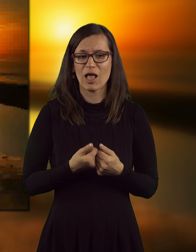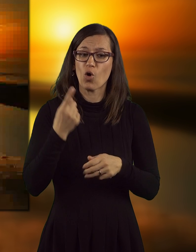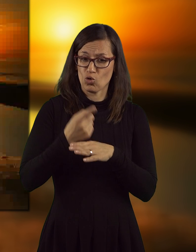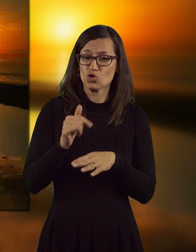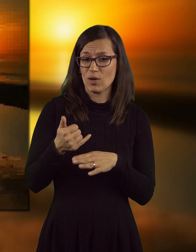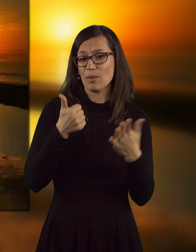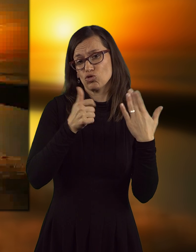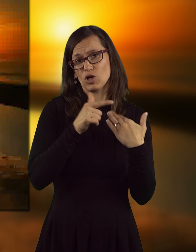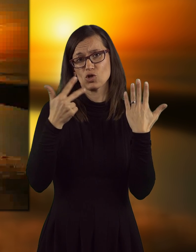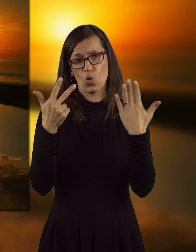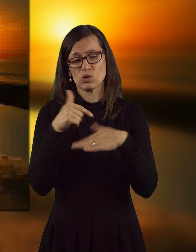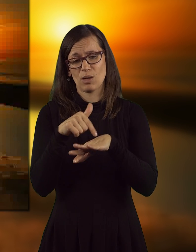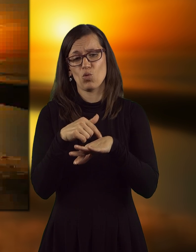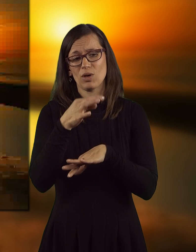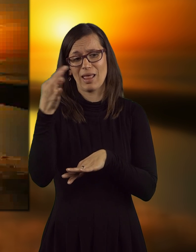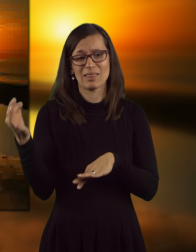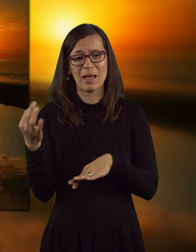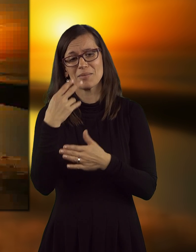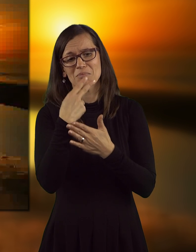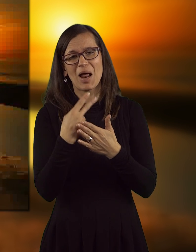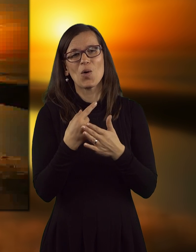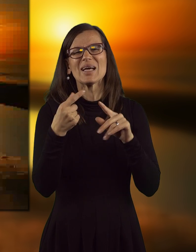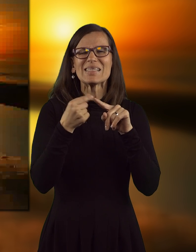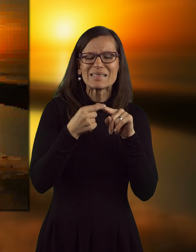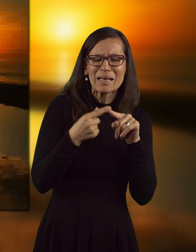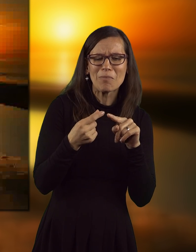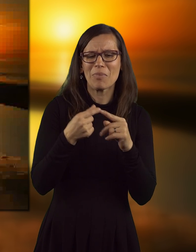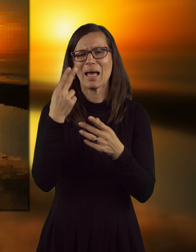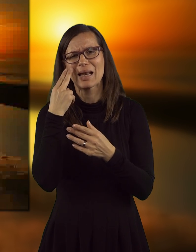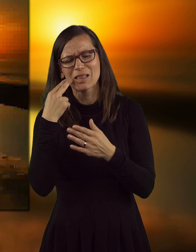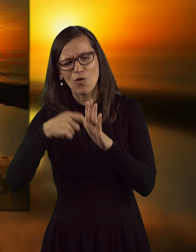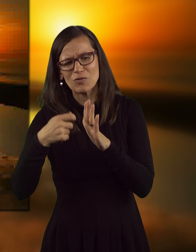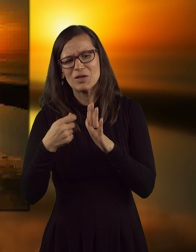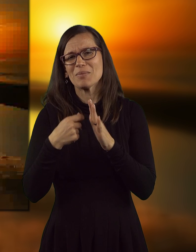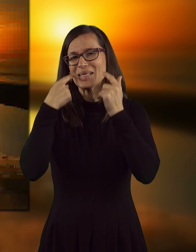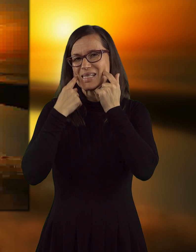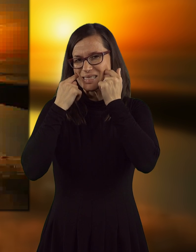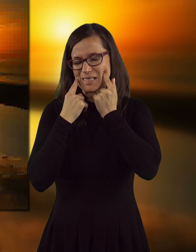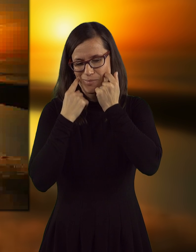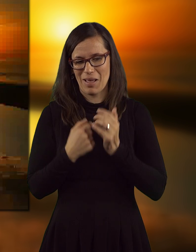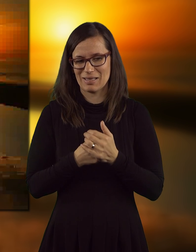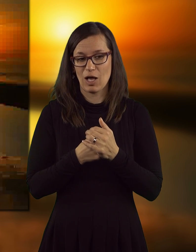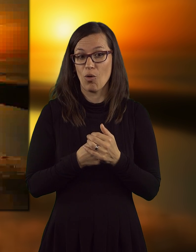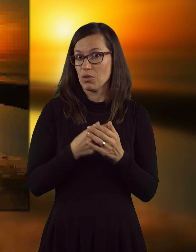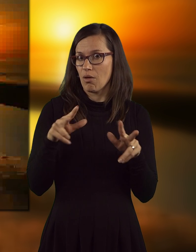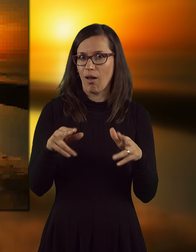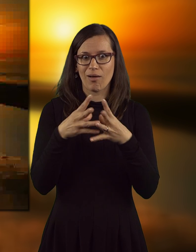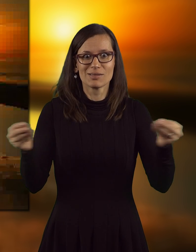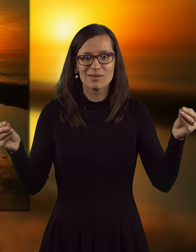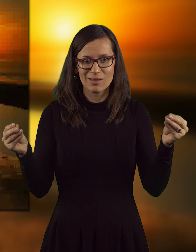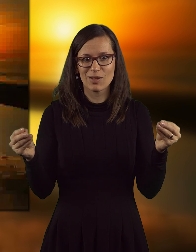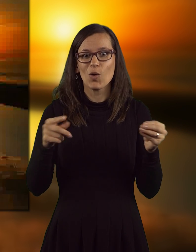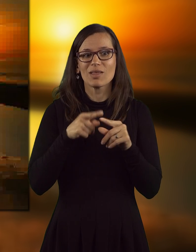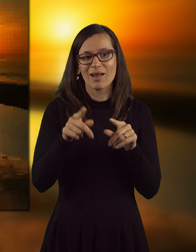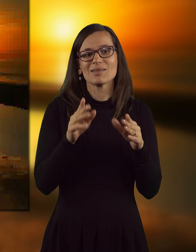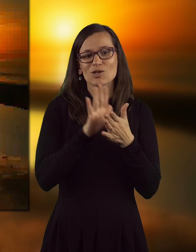home and decided he spent 6 to 8 hours a day just comics and movies and laughter, and his cancer cleared. And that's when he